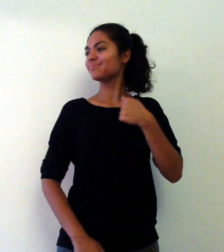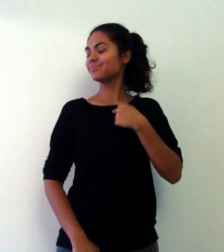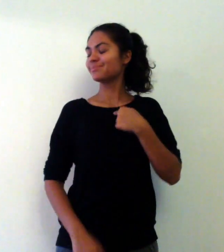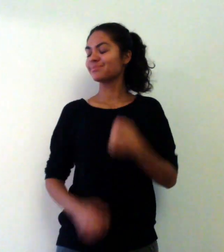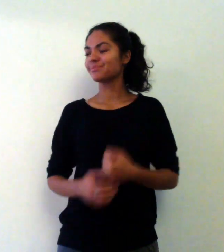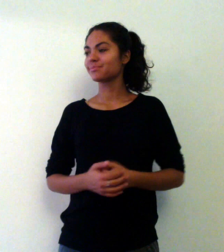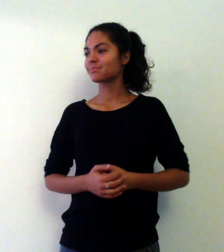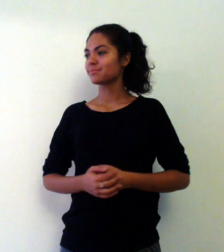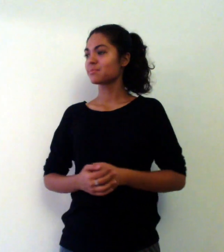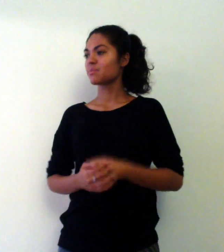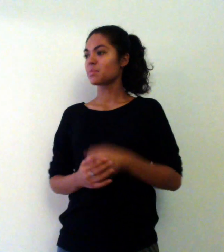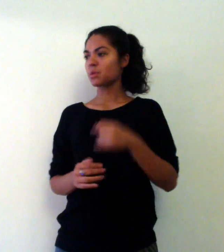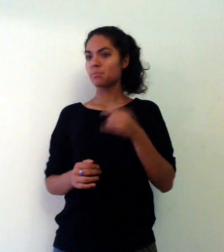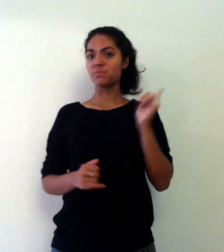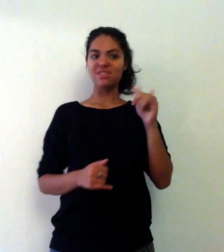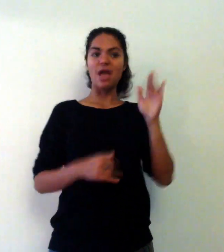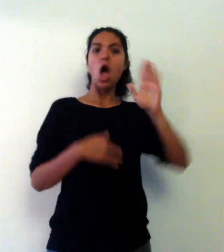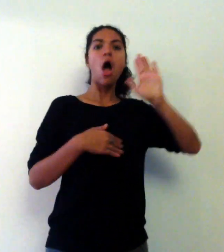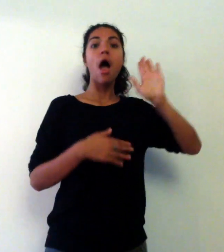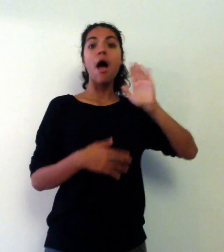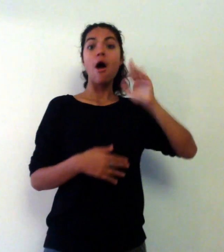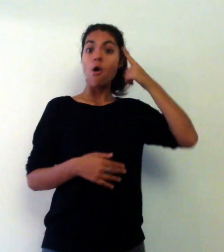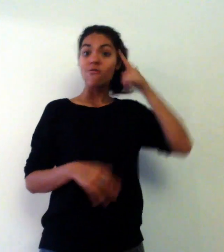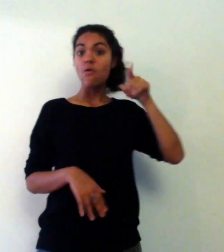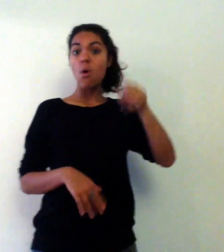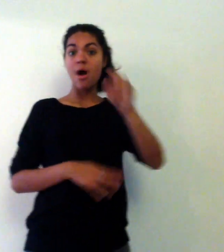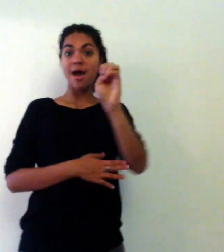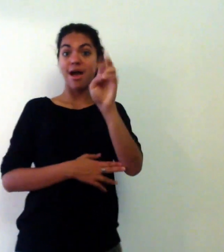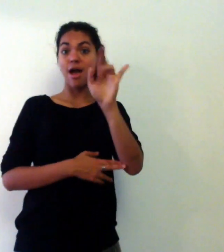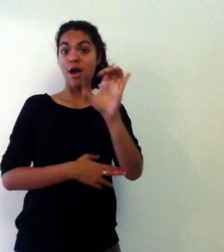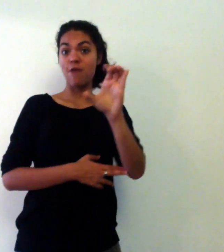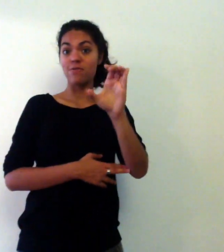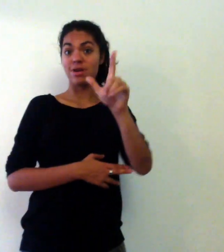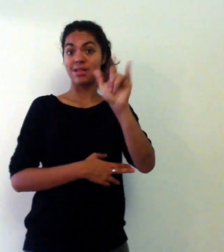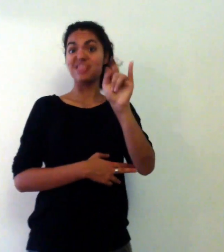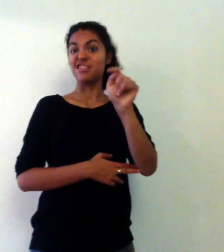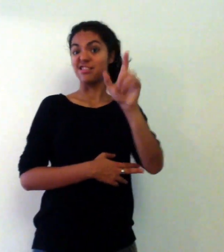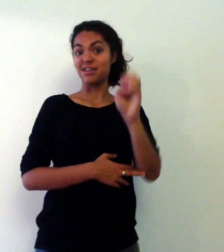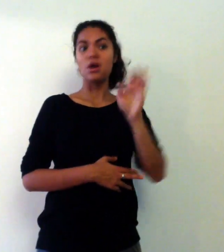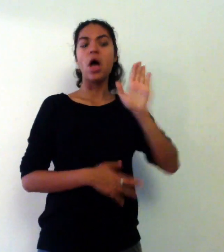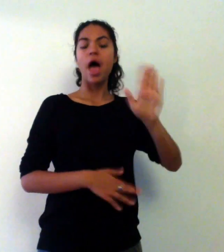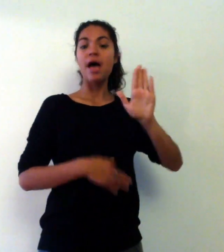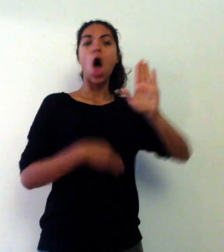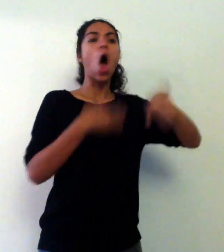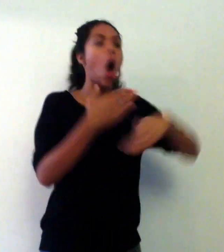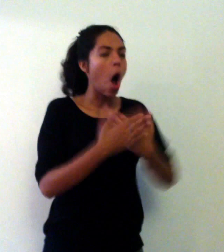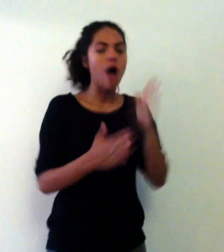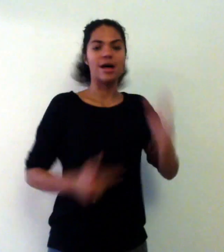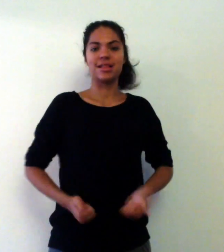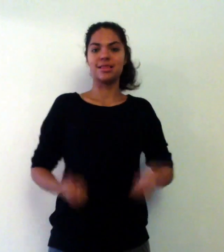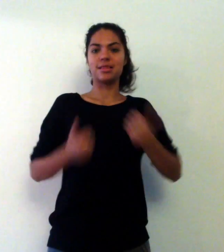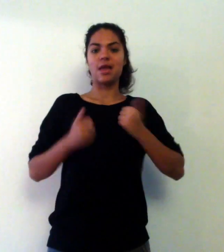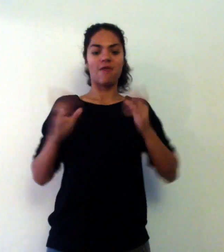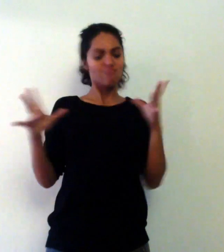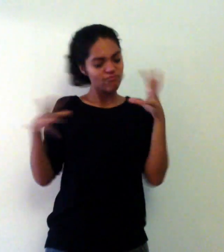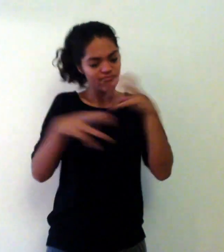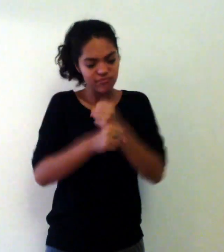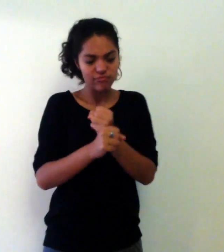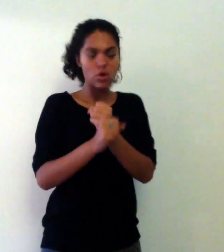coextensive with worship. Sir, if you're working in a machine shop, that is your expression to God of